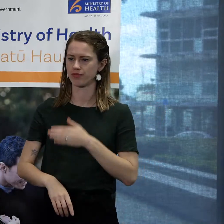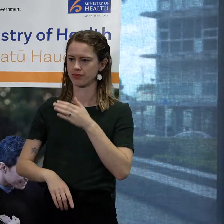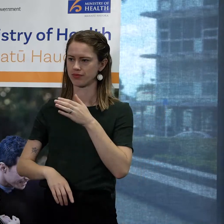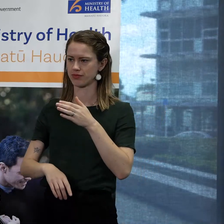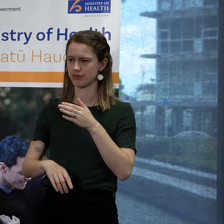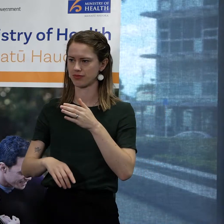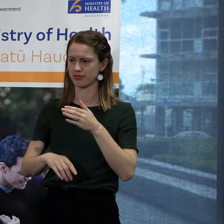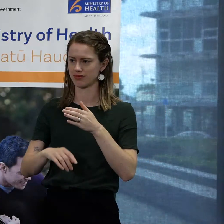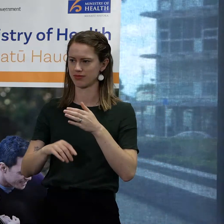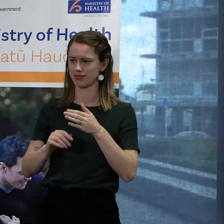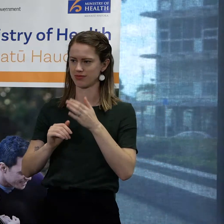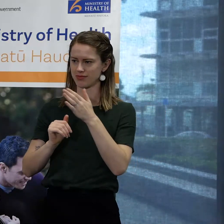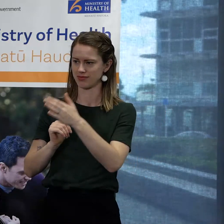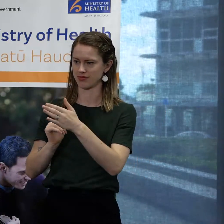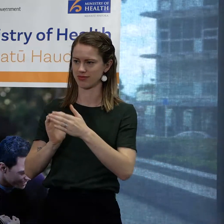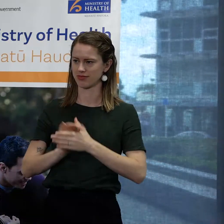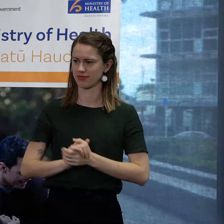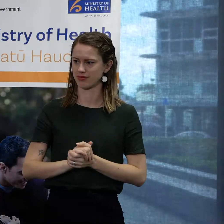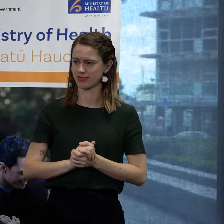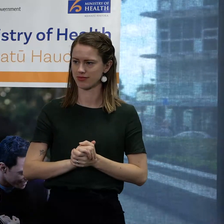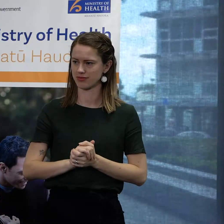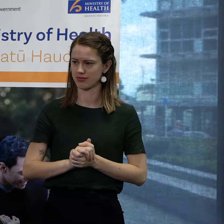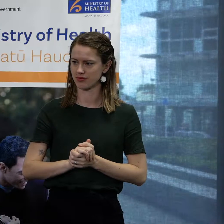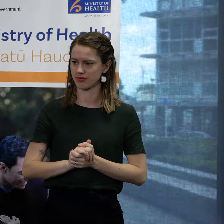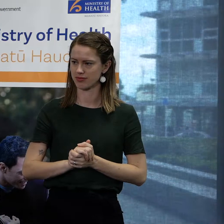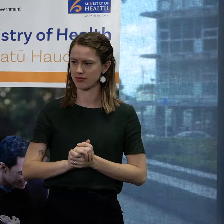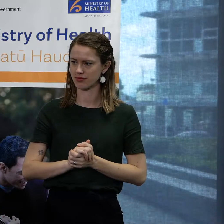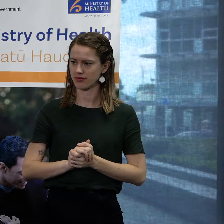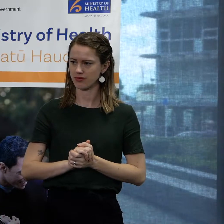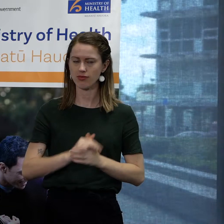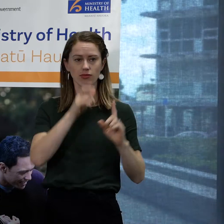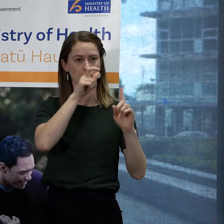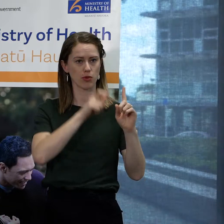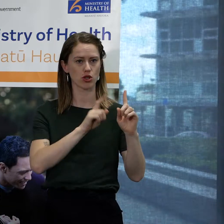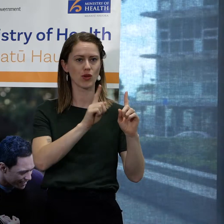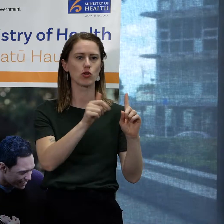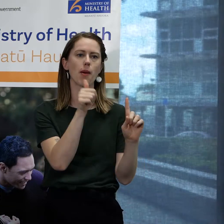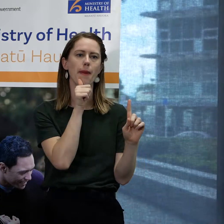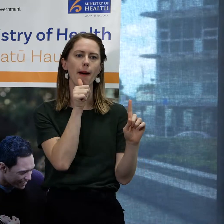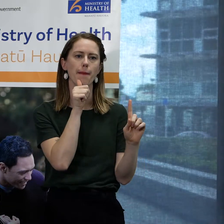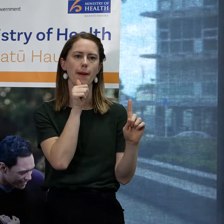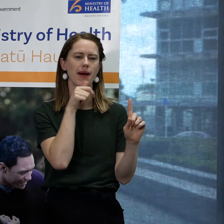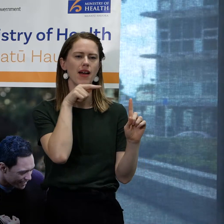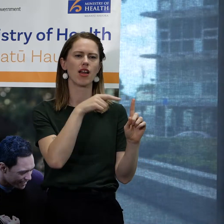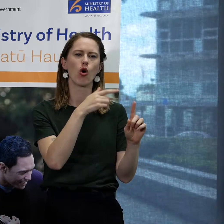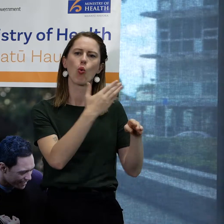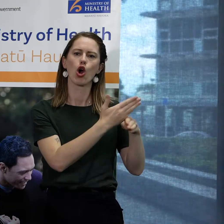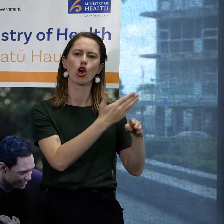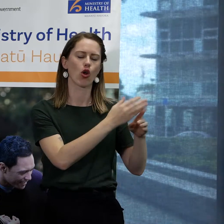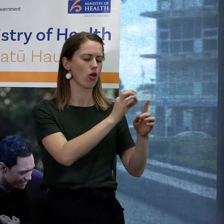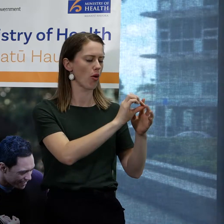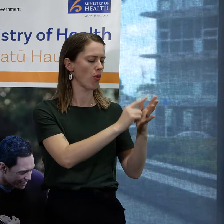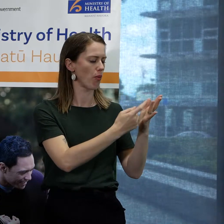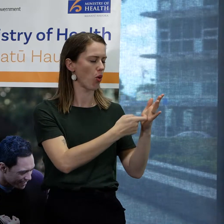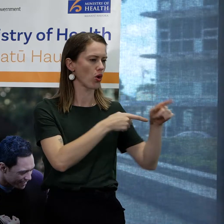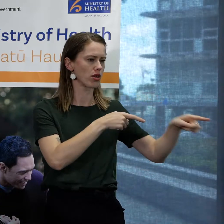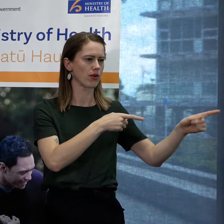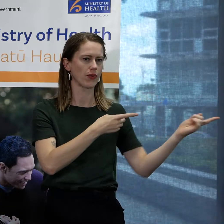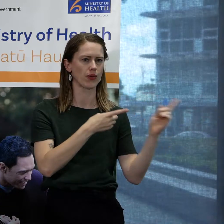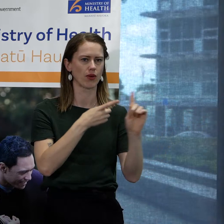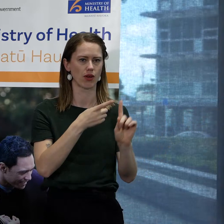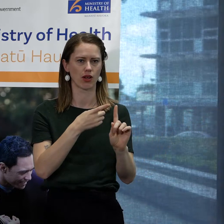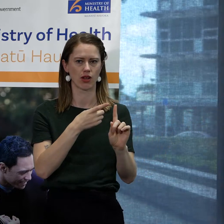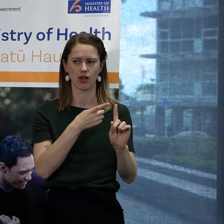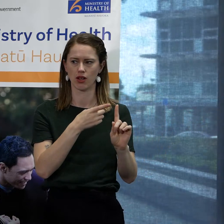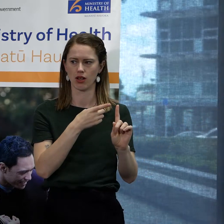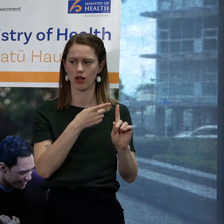are you feeling? Hi, Dr Bloomfield, the person who went to the pub, the Port Weaker, can you clarify where authorities think that person was